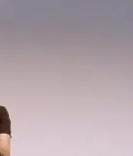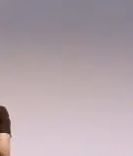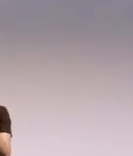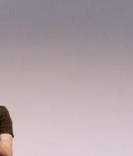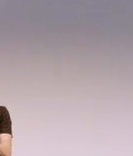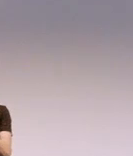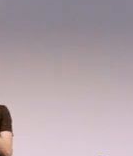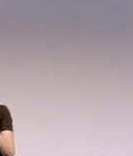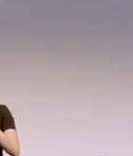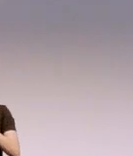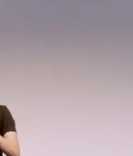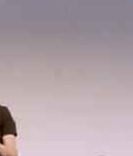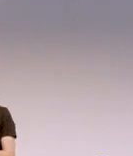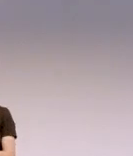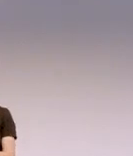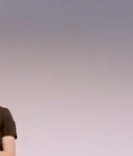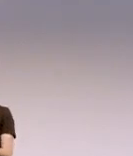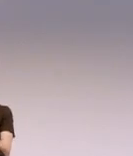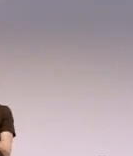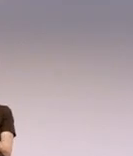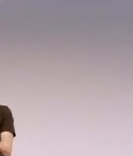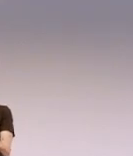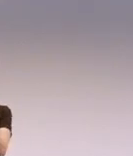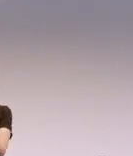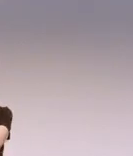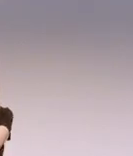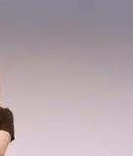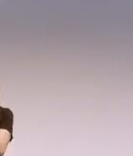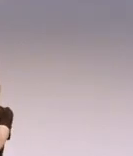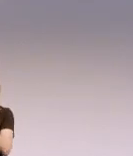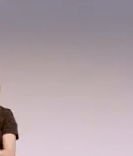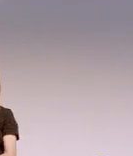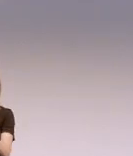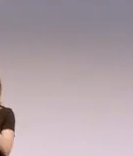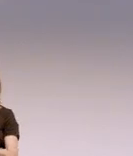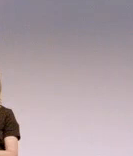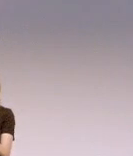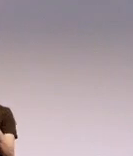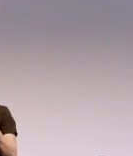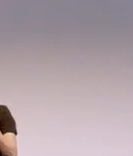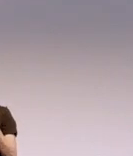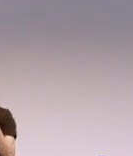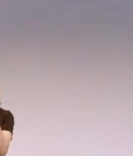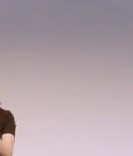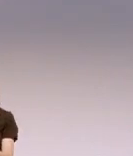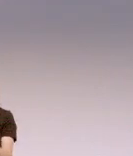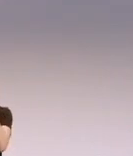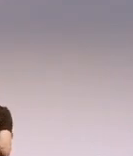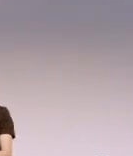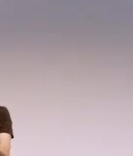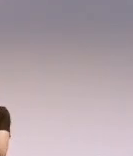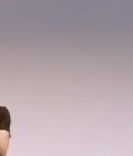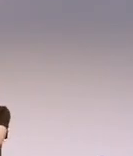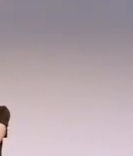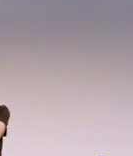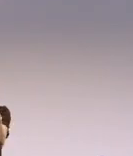Agency. A user experience designer, they do just that. They design experience from the perspective of a user, and